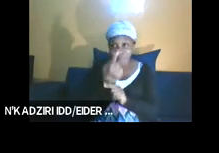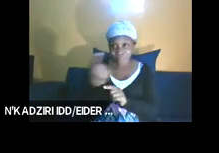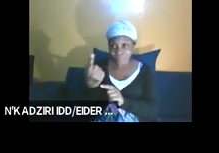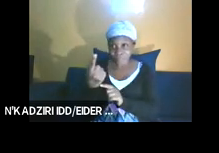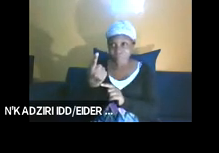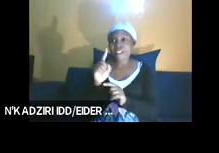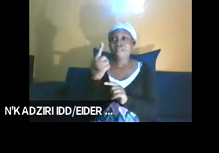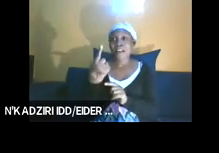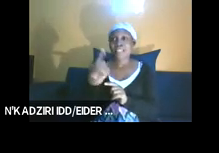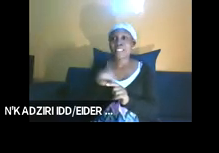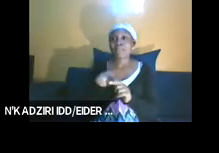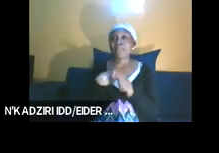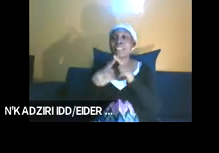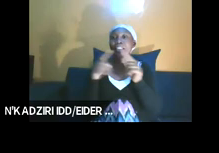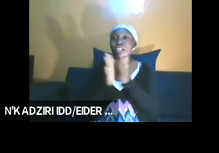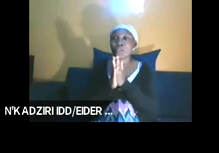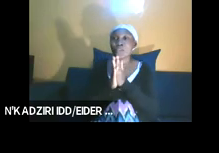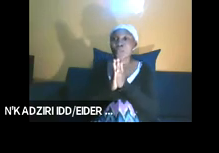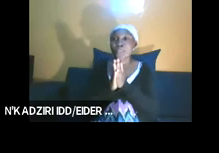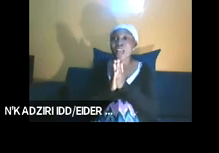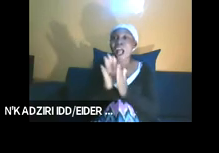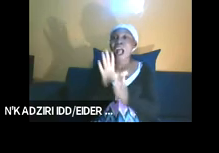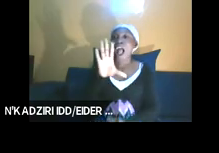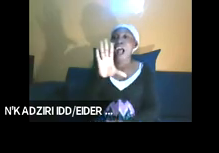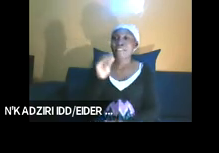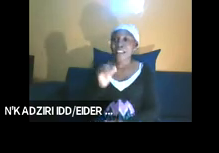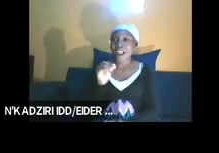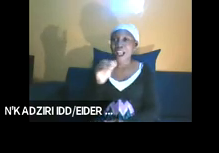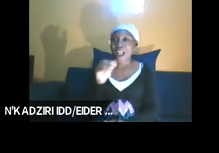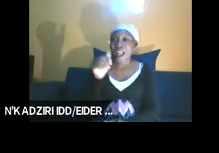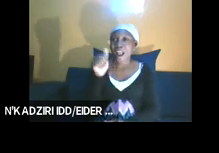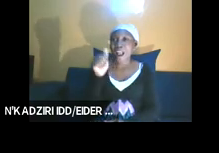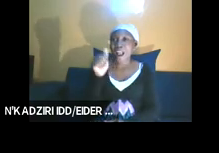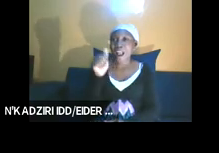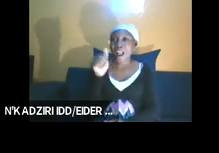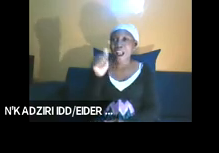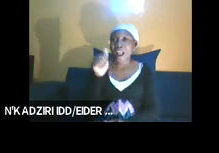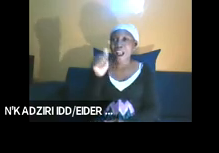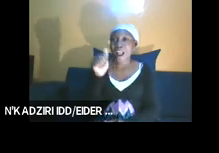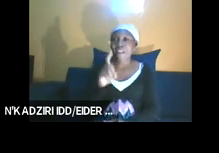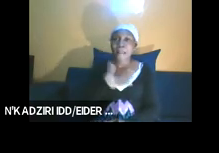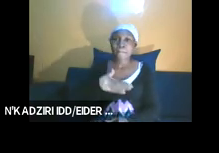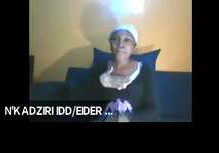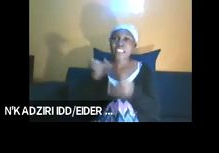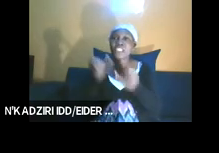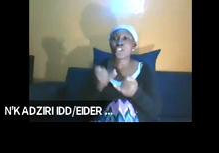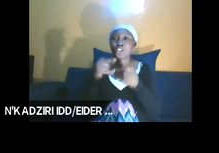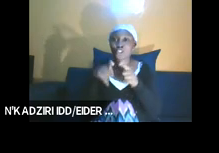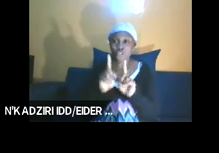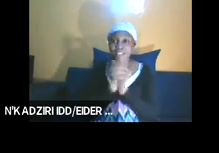I first start with AfricArXiv? Please introduce yourself.